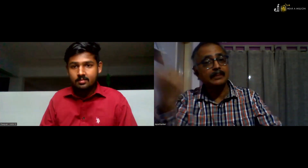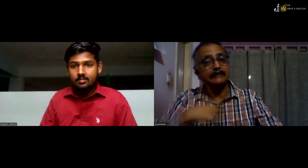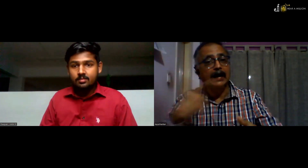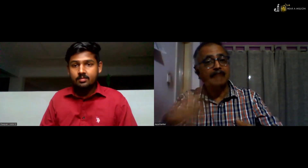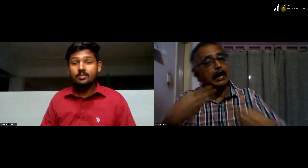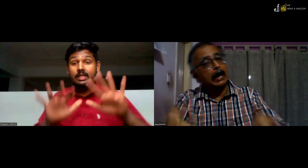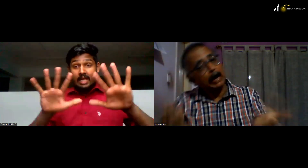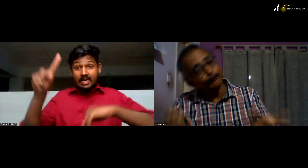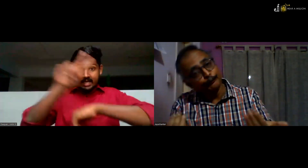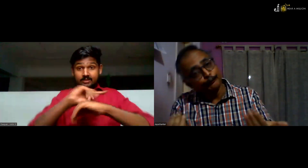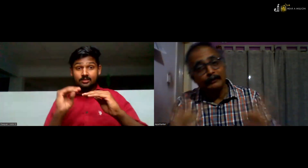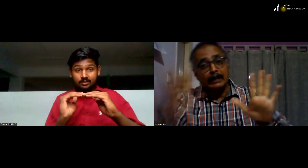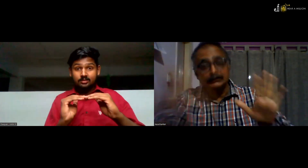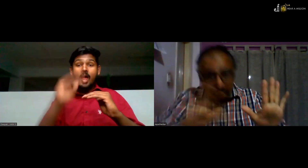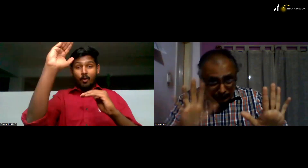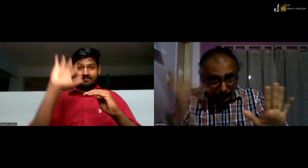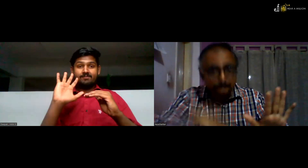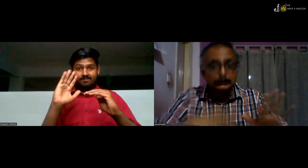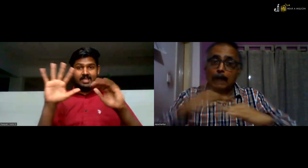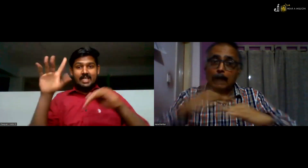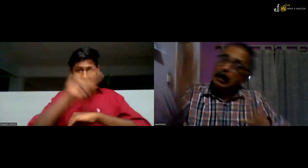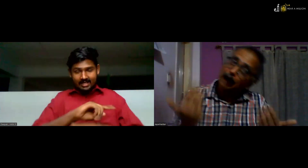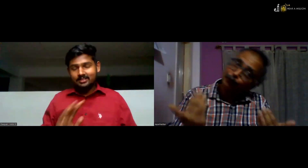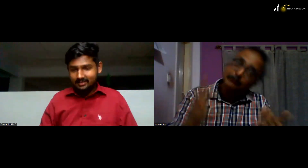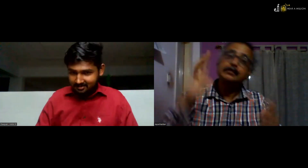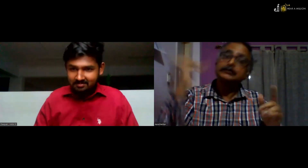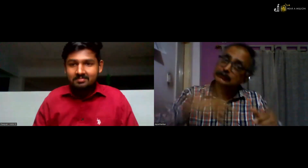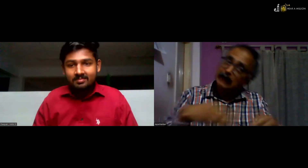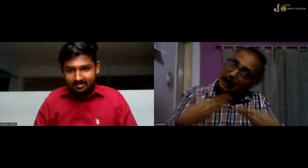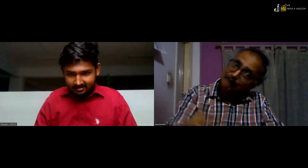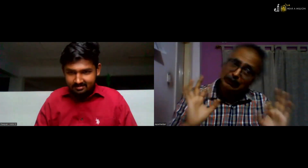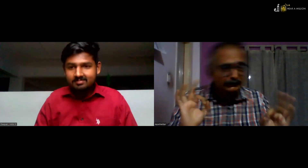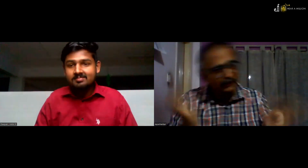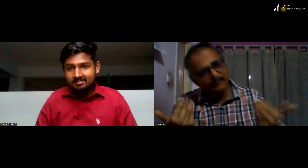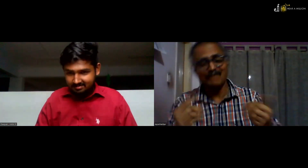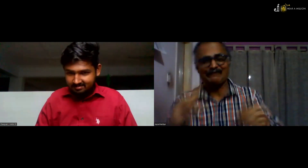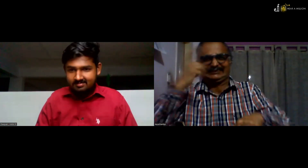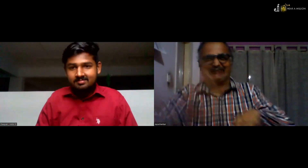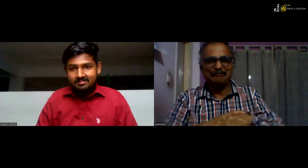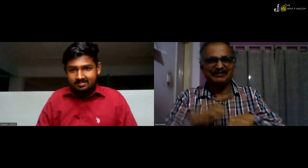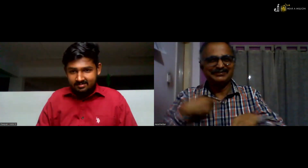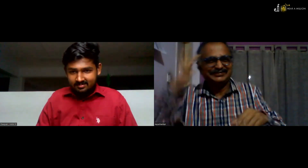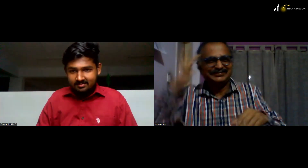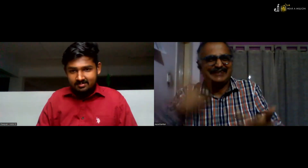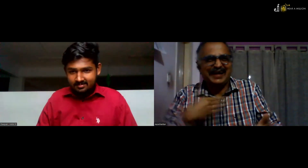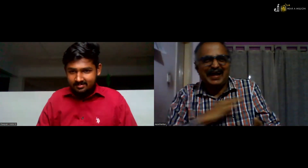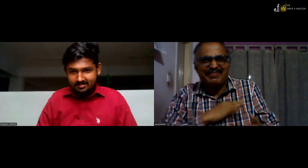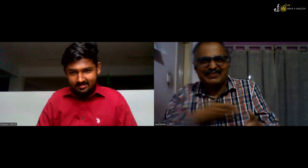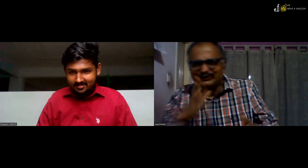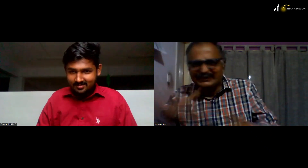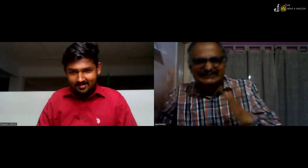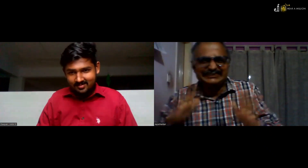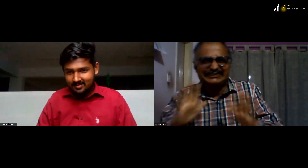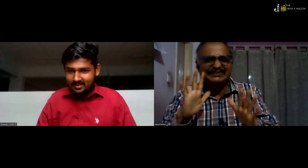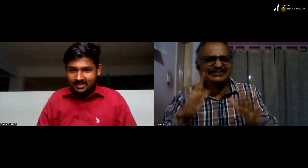have to share some bills or anything like that. So okay, so for a few days it was all right. Yes, so when